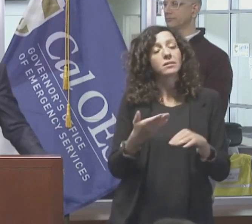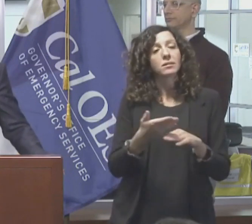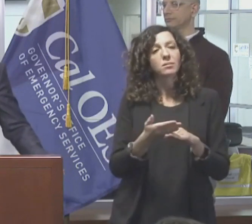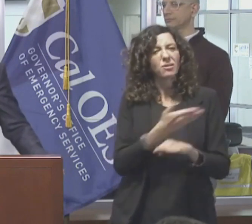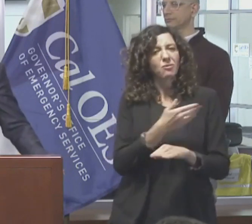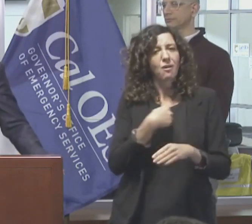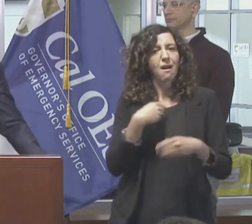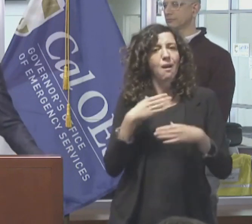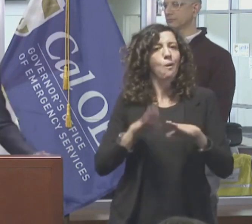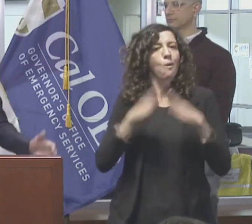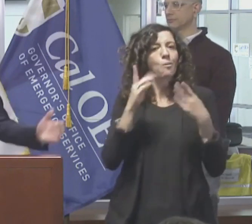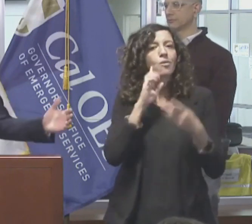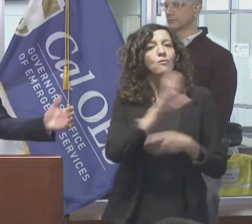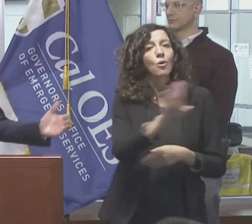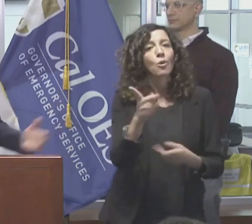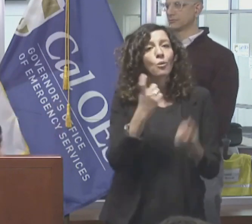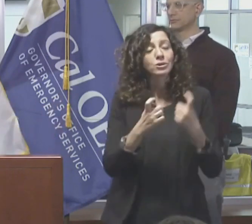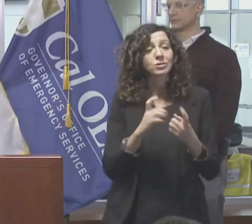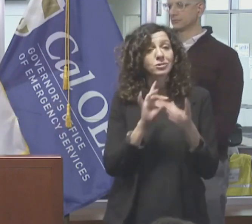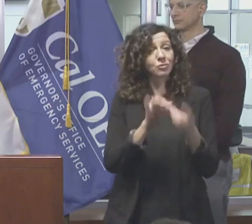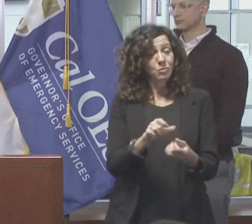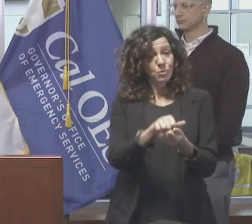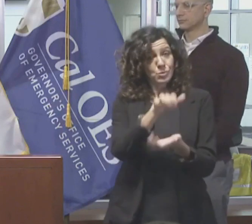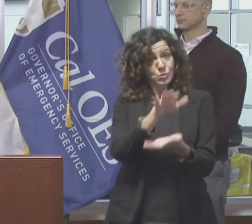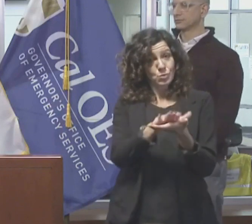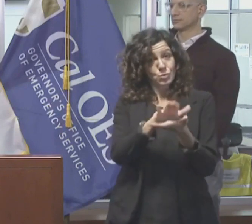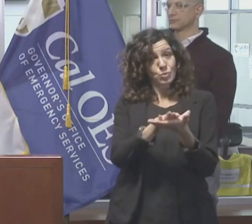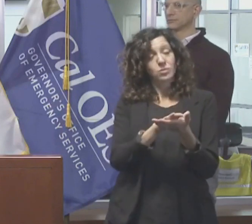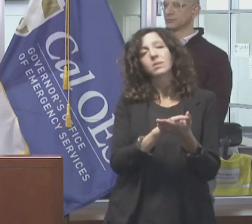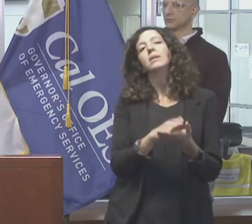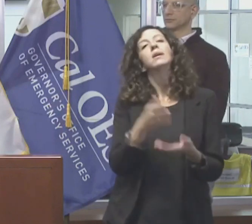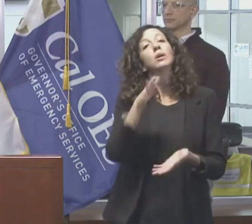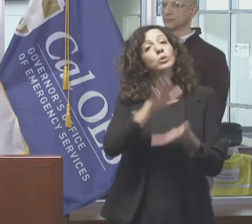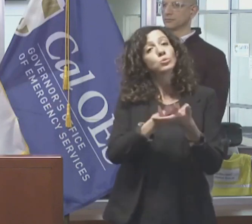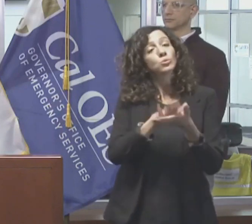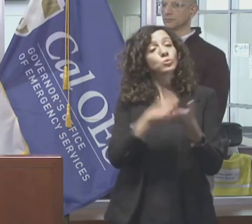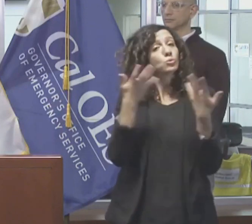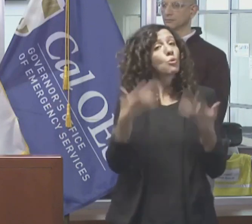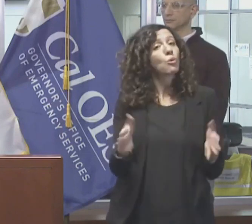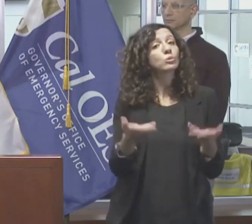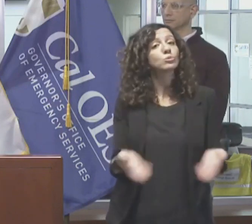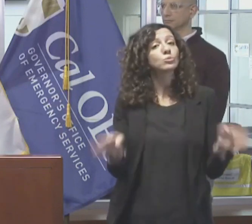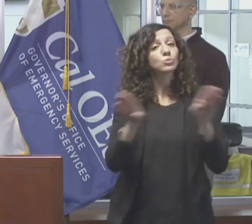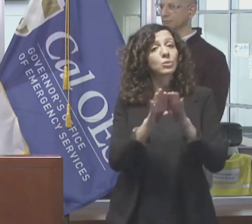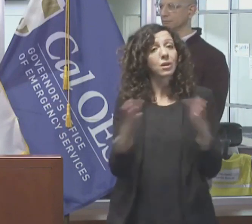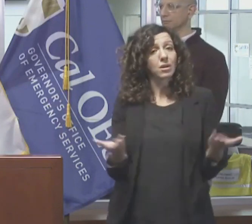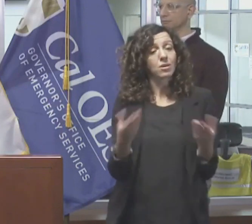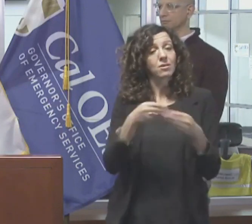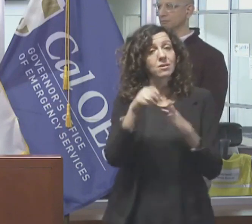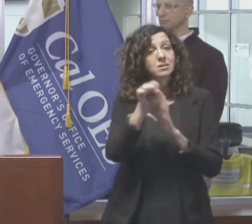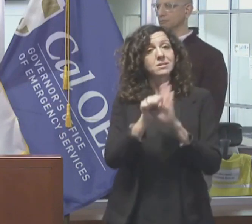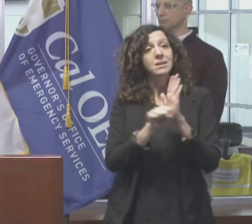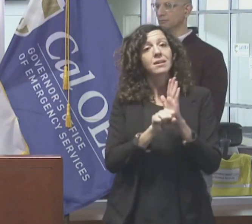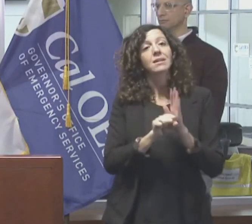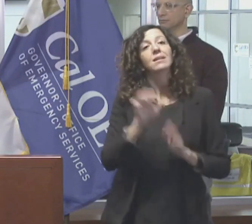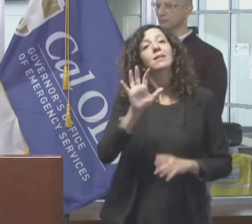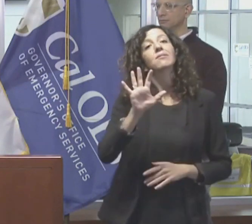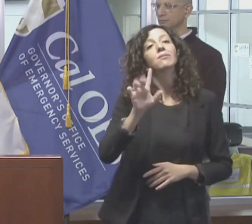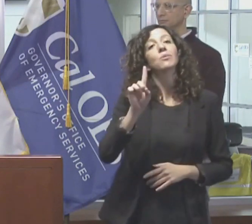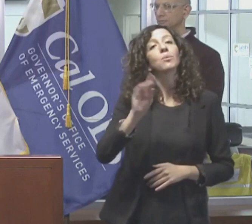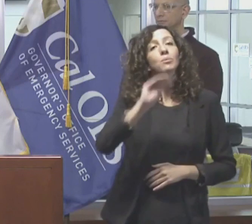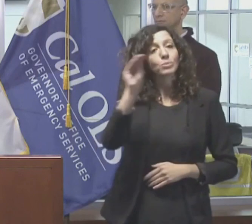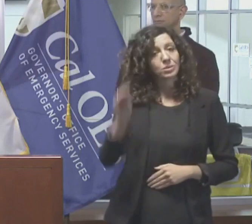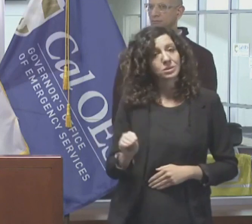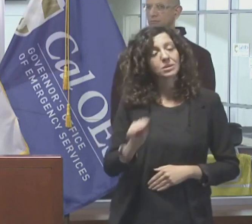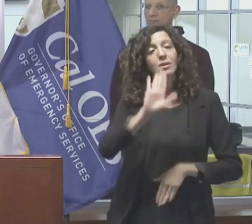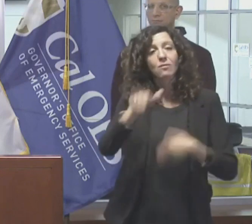schools, I want to say this. Current number of schools in the state of California that have already shut down is 51%